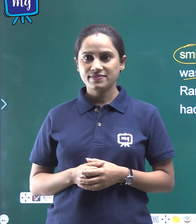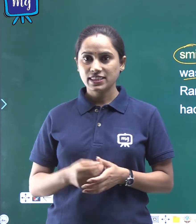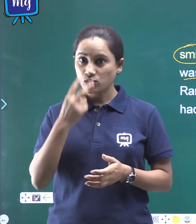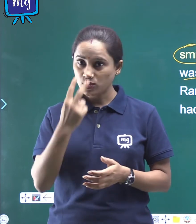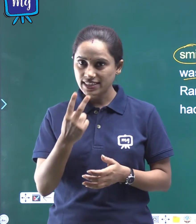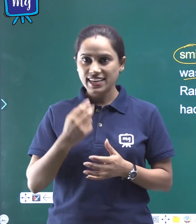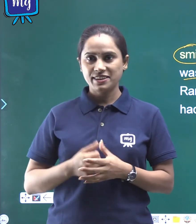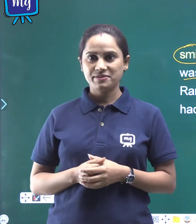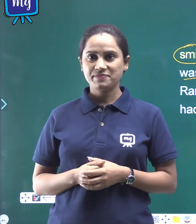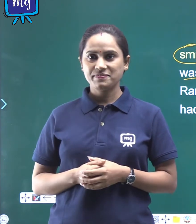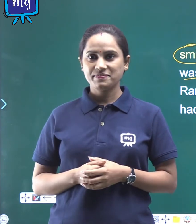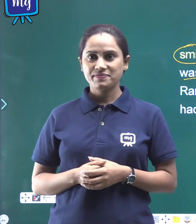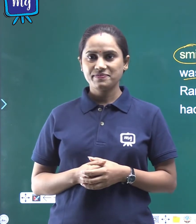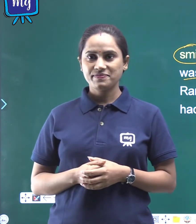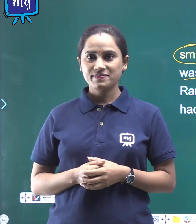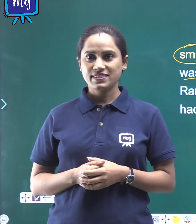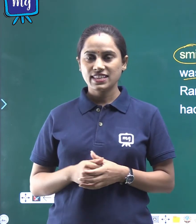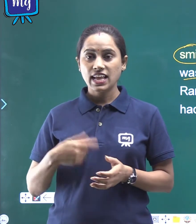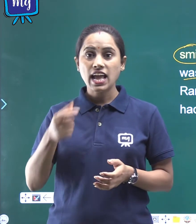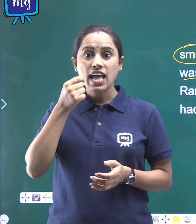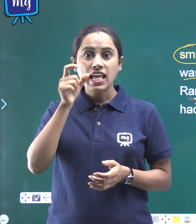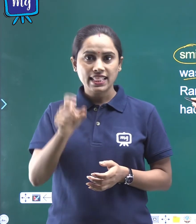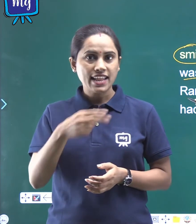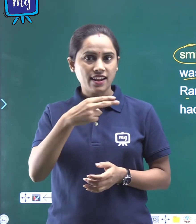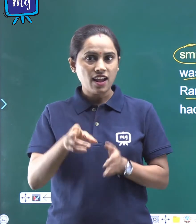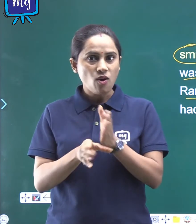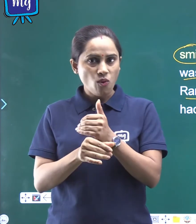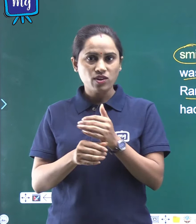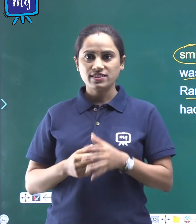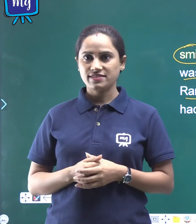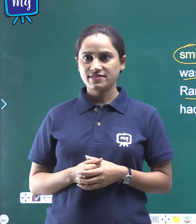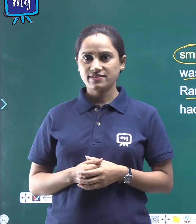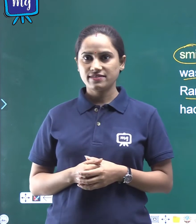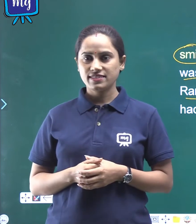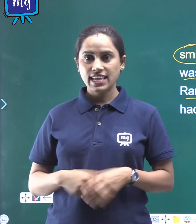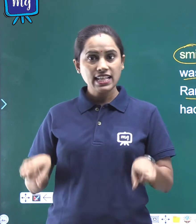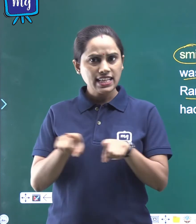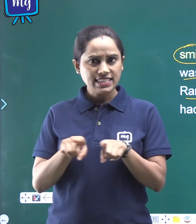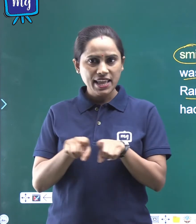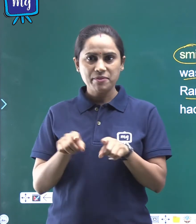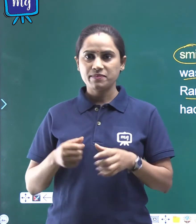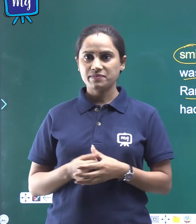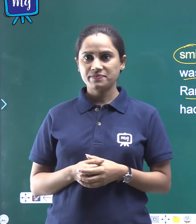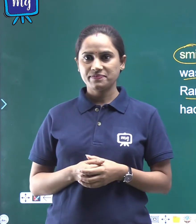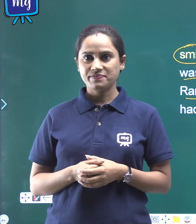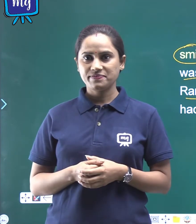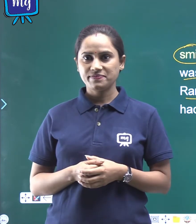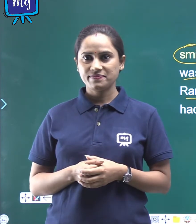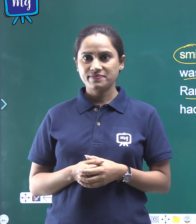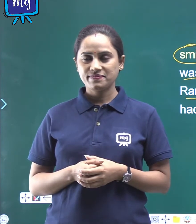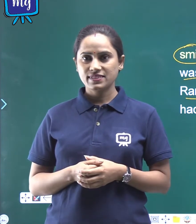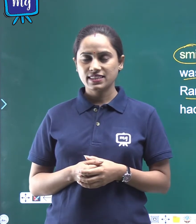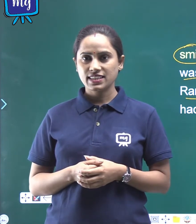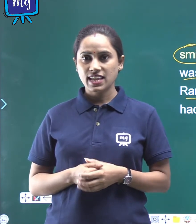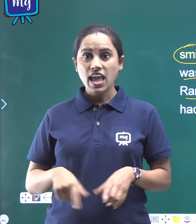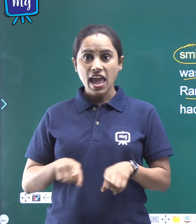to see that Ranga was the same as